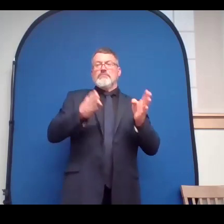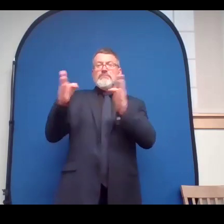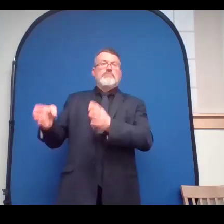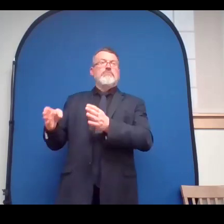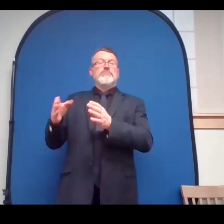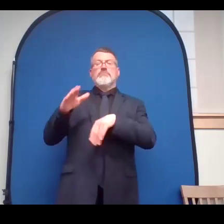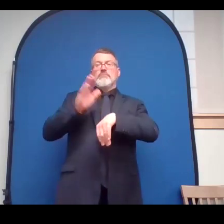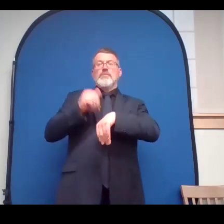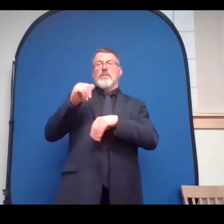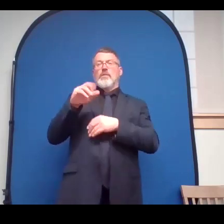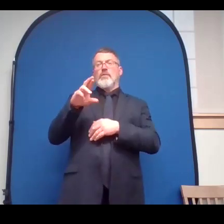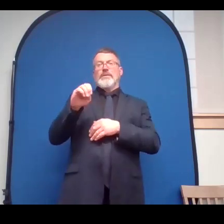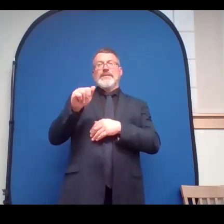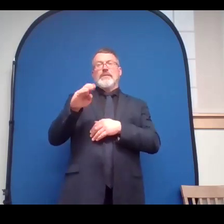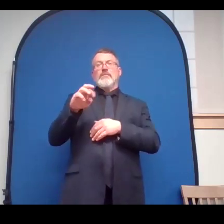New Hampshire.